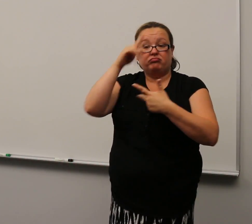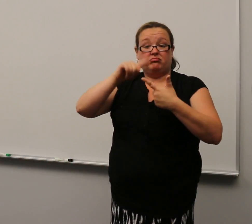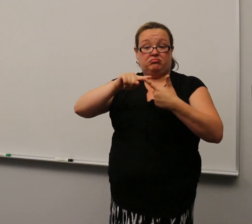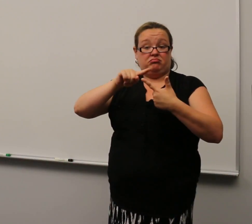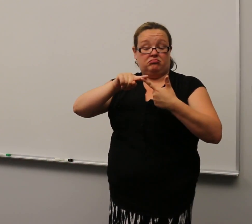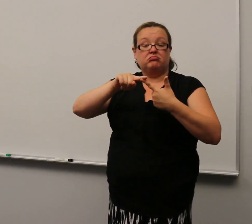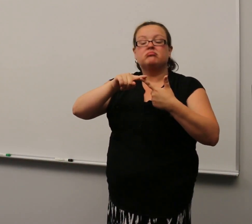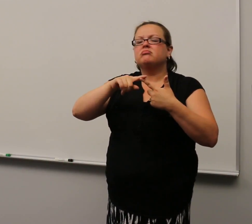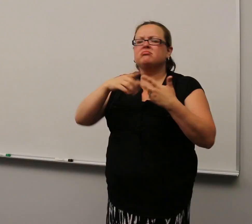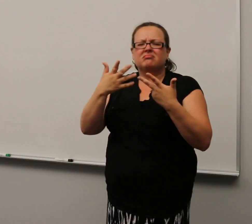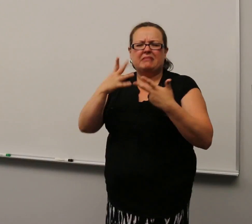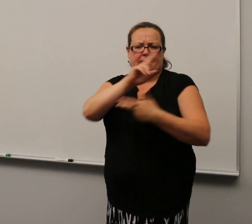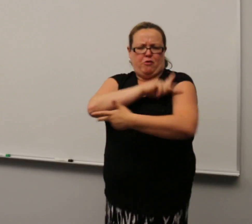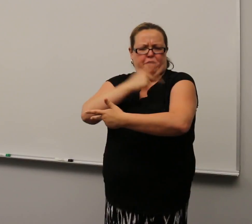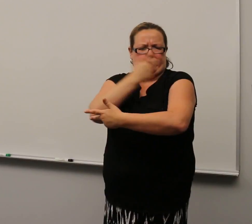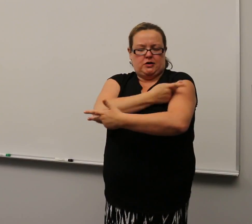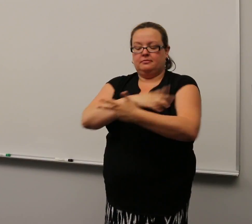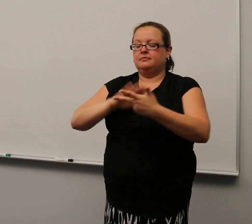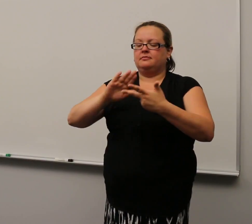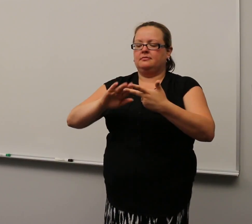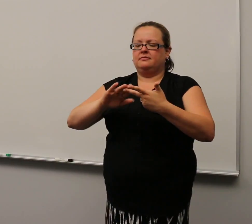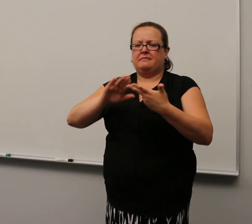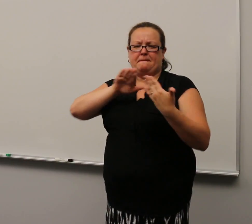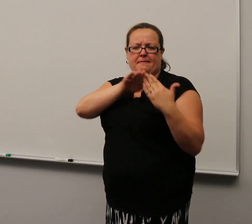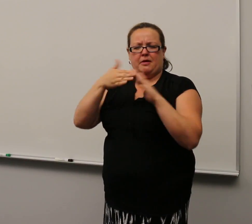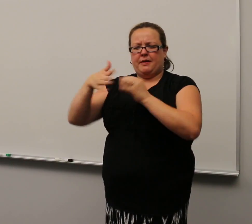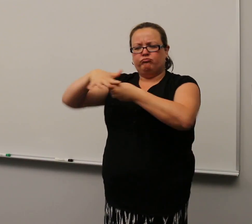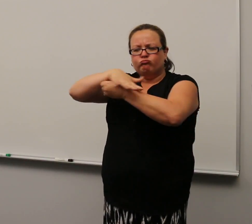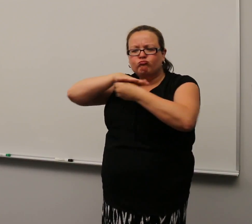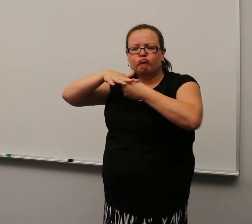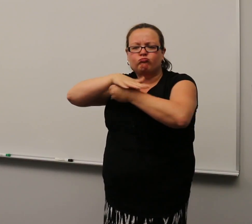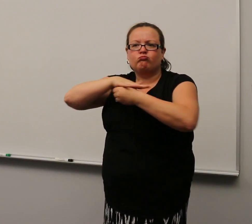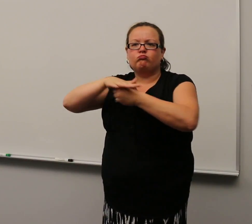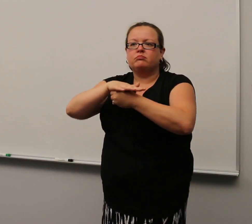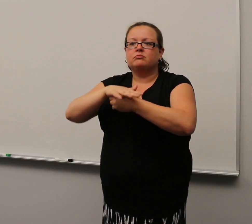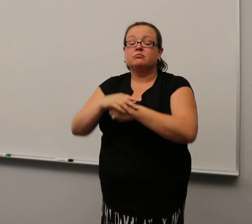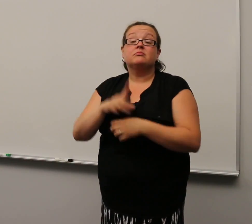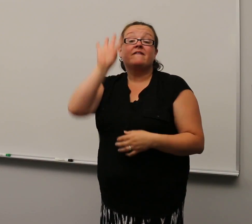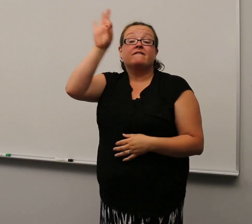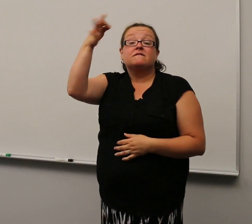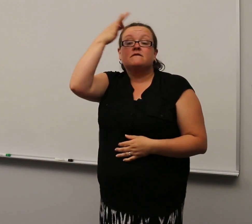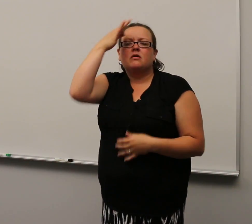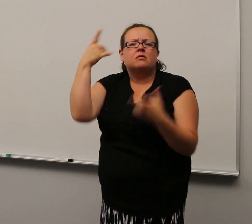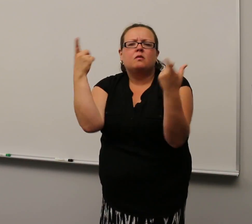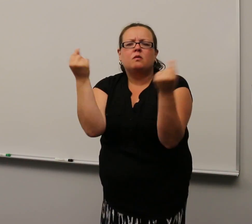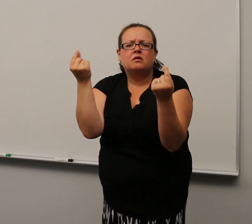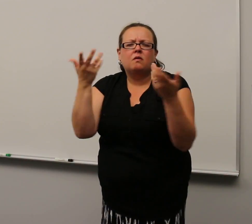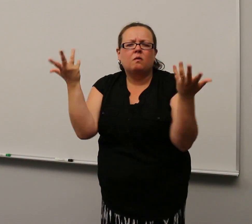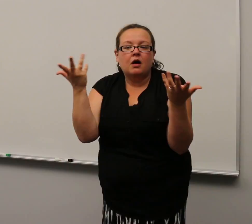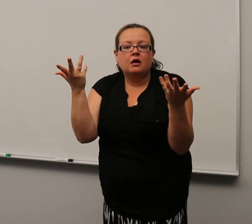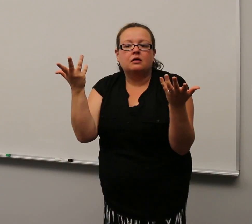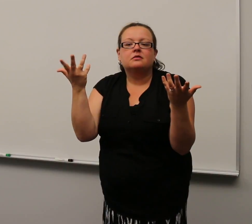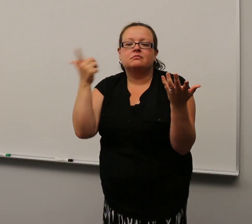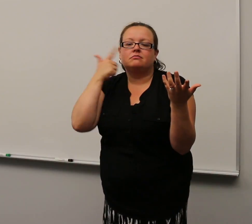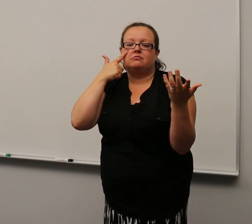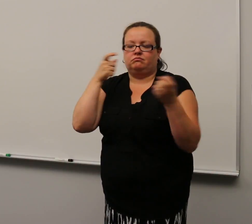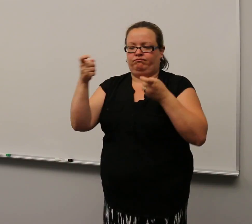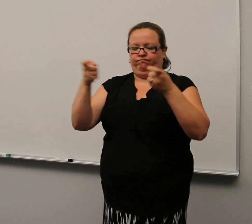what exactly does the federal government do? They handle all matters of national and international concern, like national